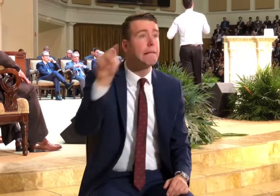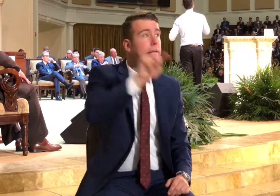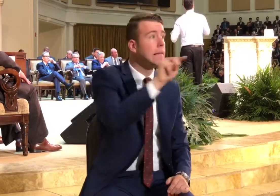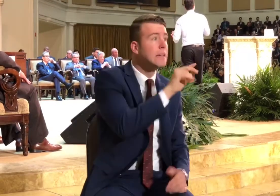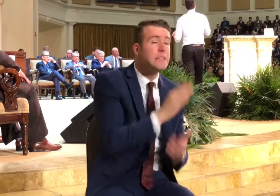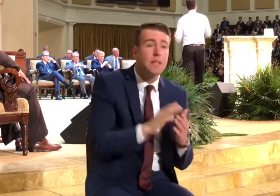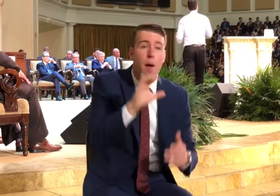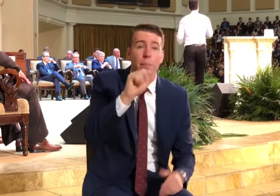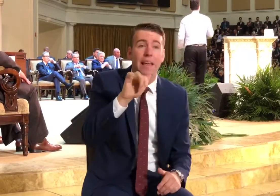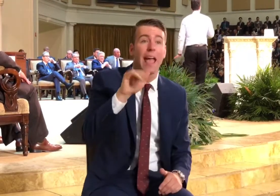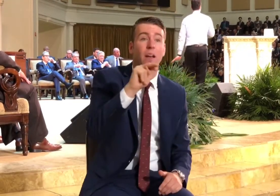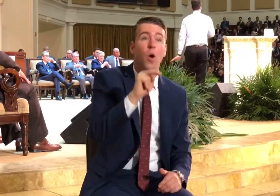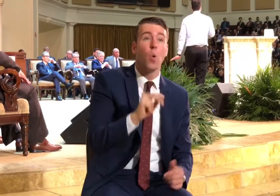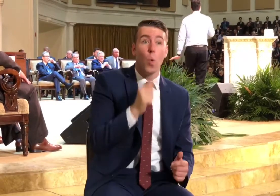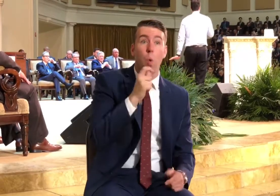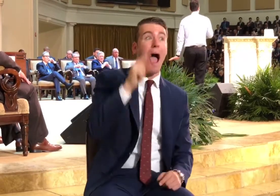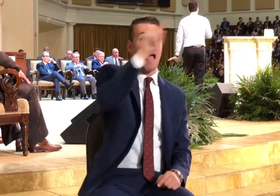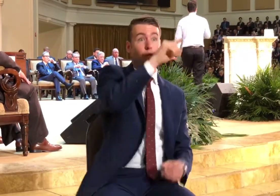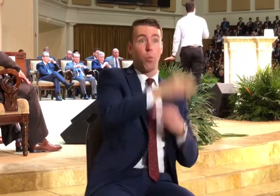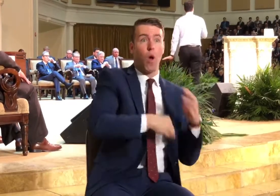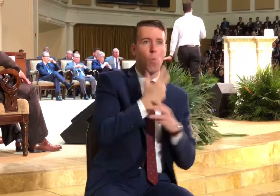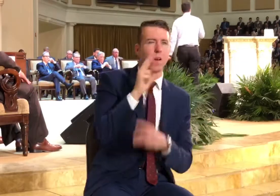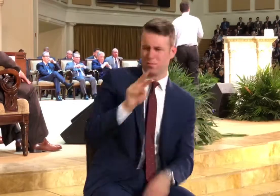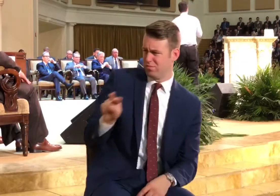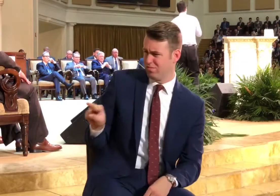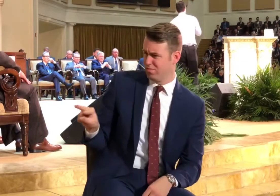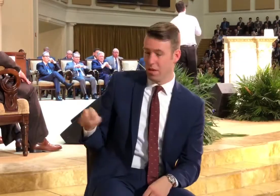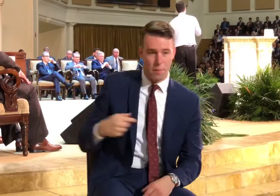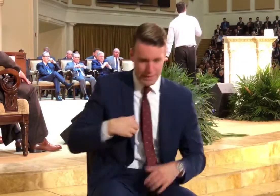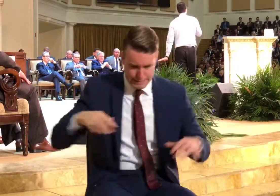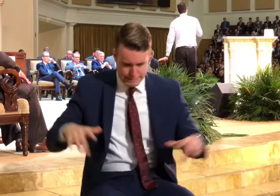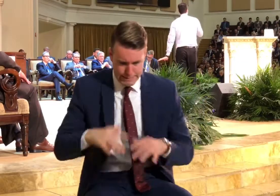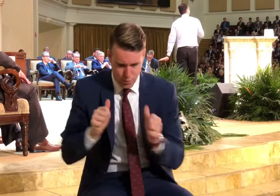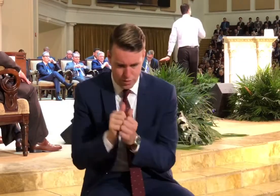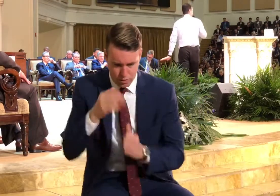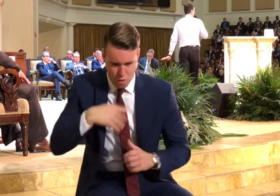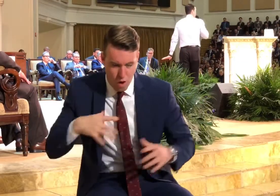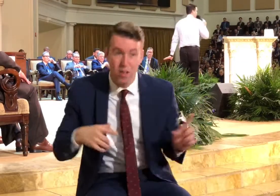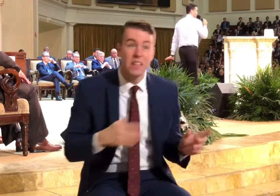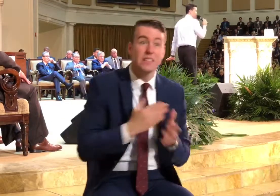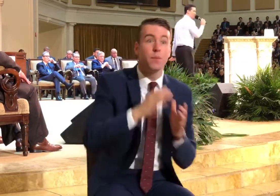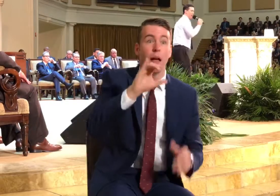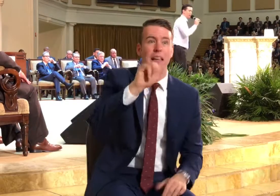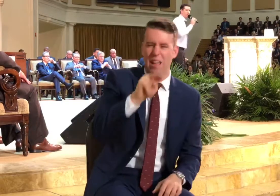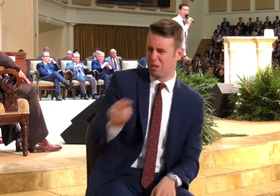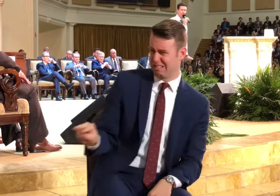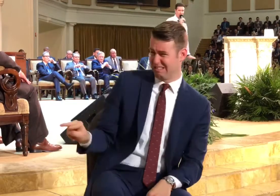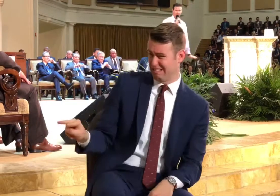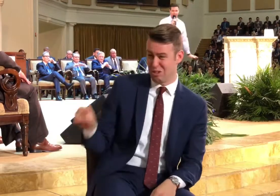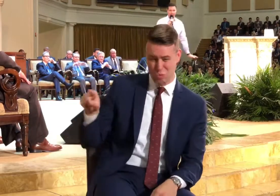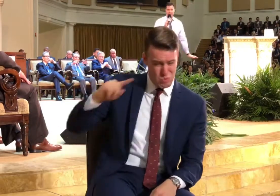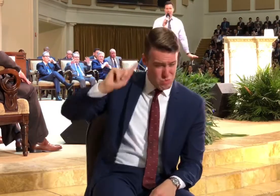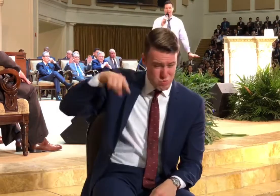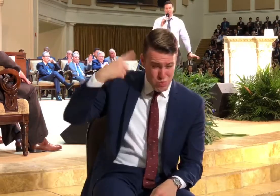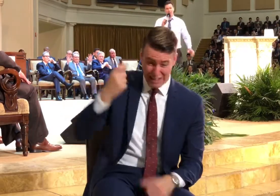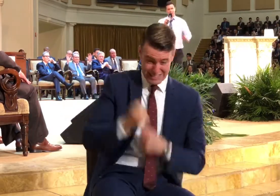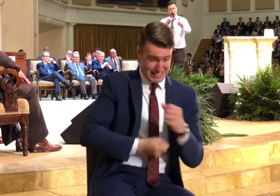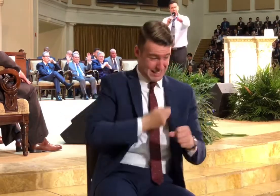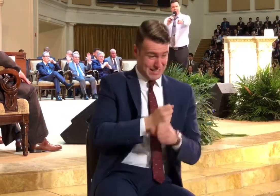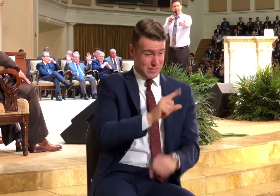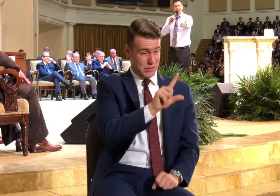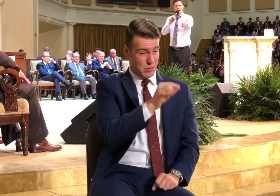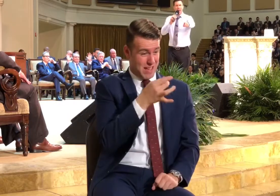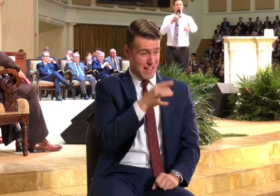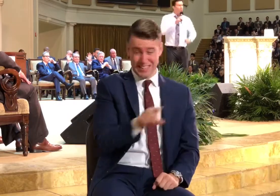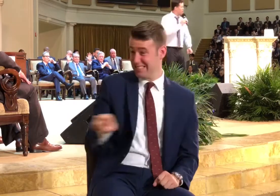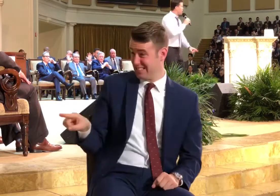There's some Cains that would look at what you're doing and say, have you lost your mind? That doesn't work in 2018. You gotta